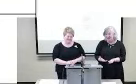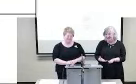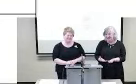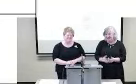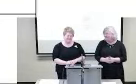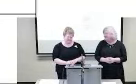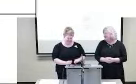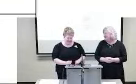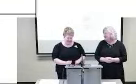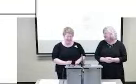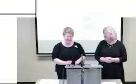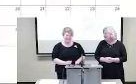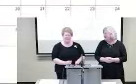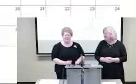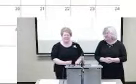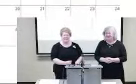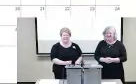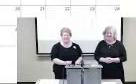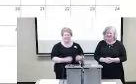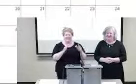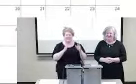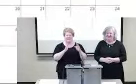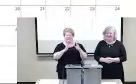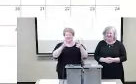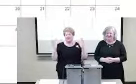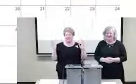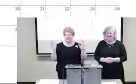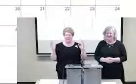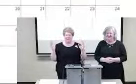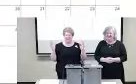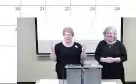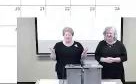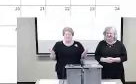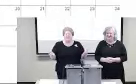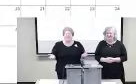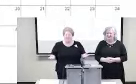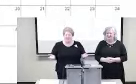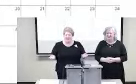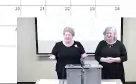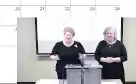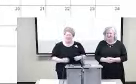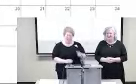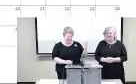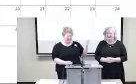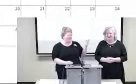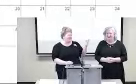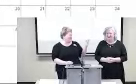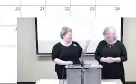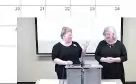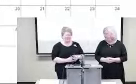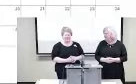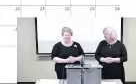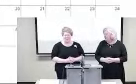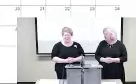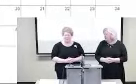do it this other idea is to have a semester calendar or even a year calendar and this is